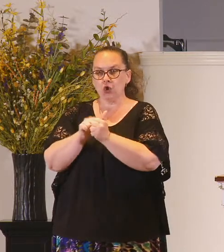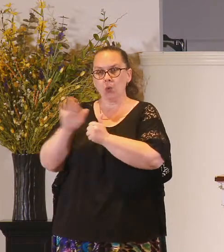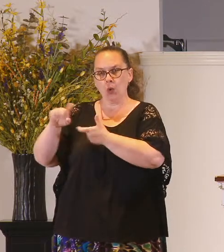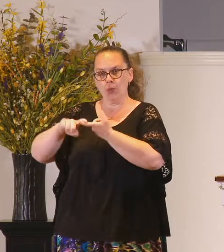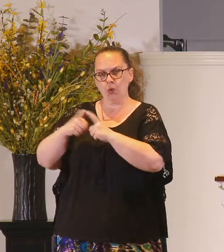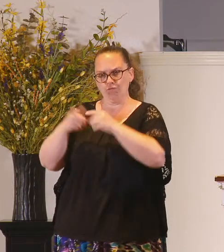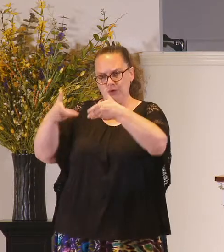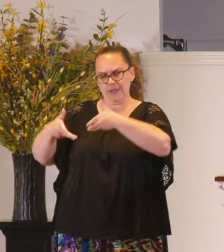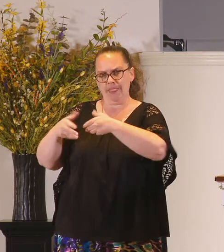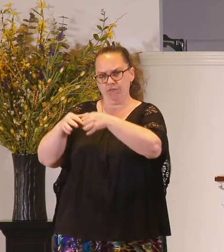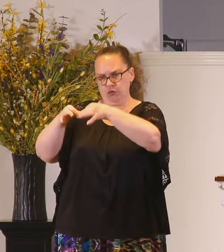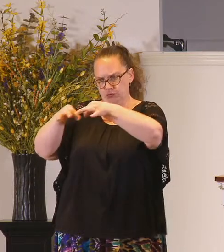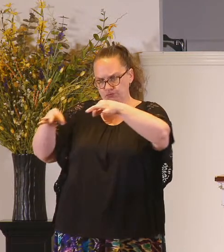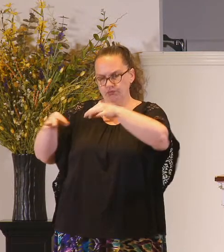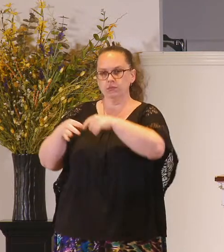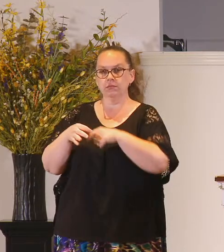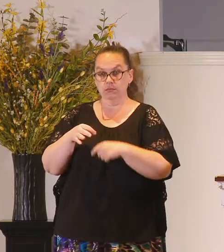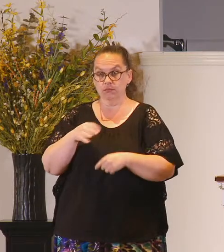did.